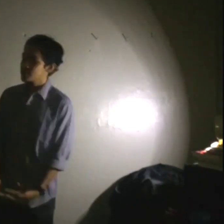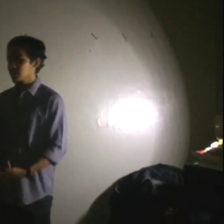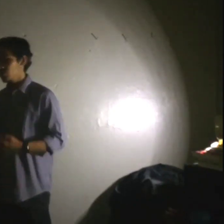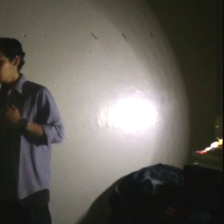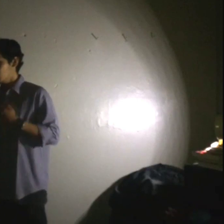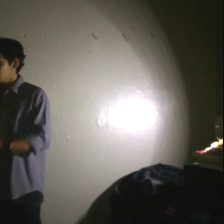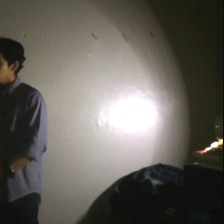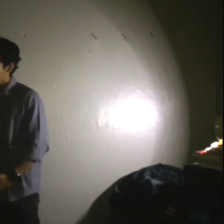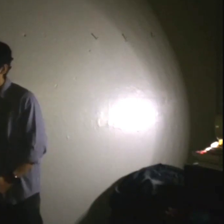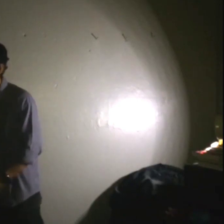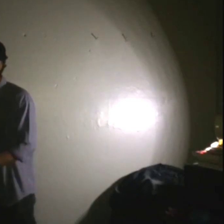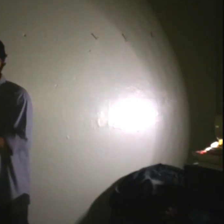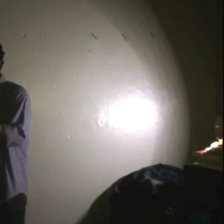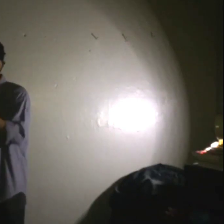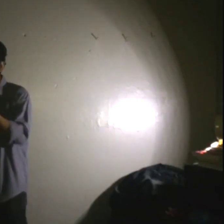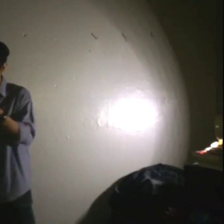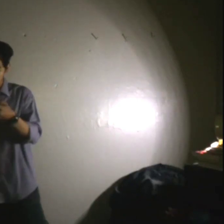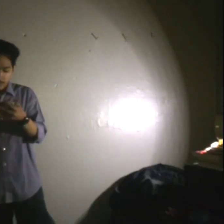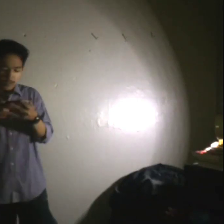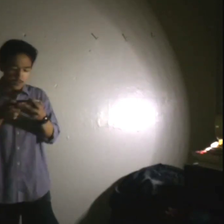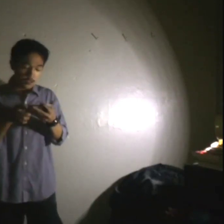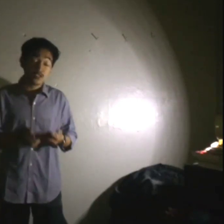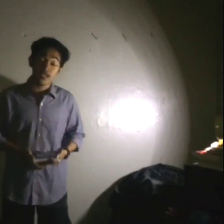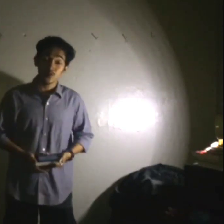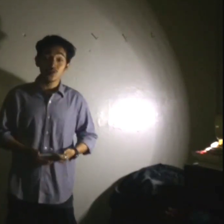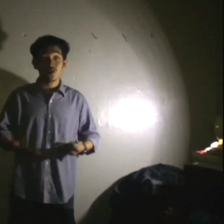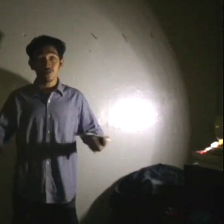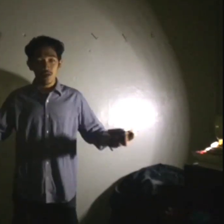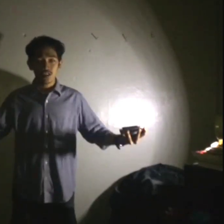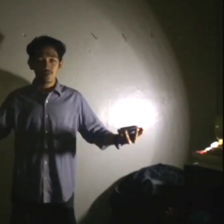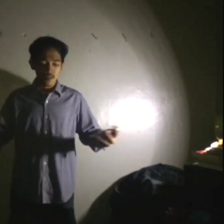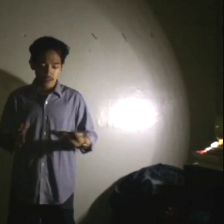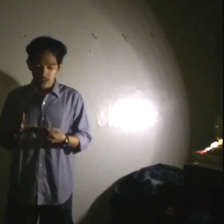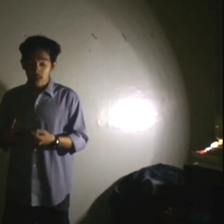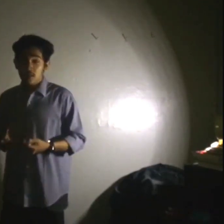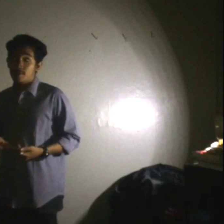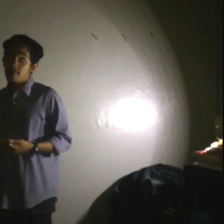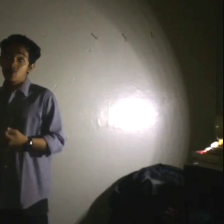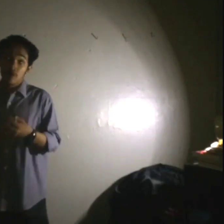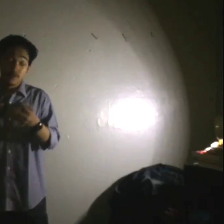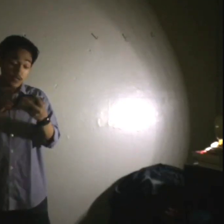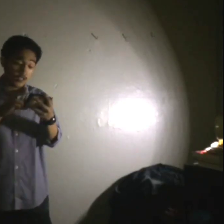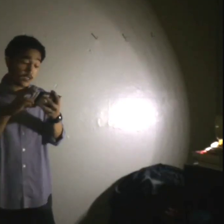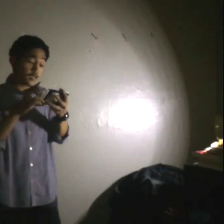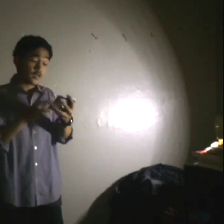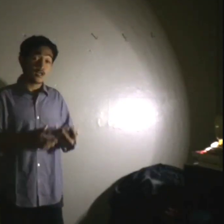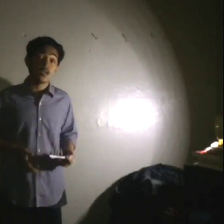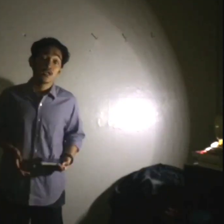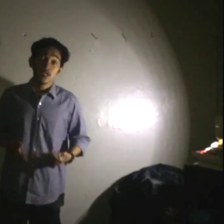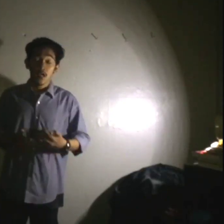thank you to the honorable guests, and thank you to all the participants who have stayed here a